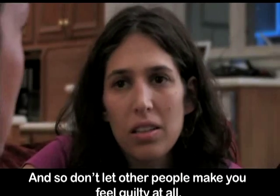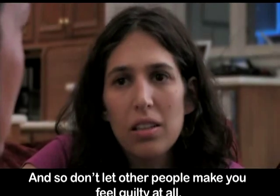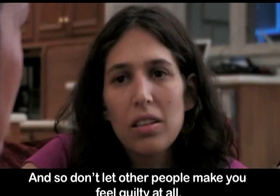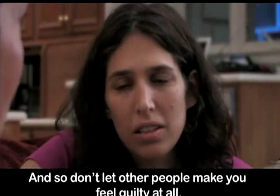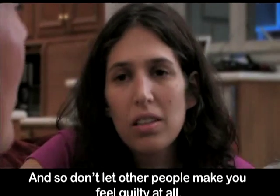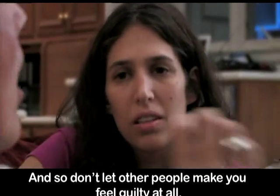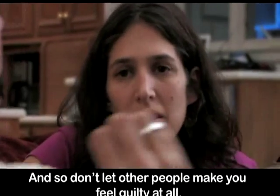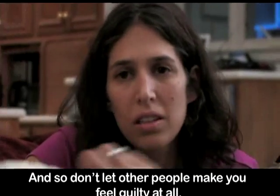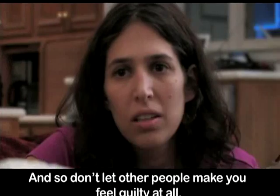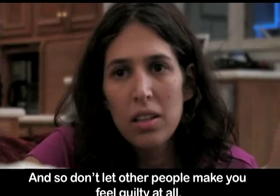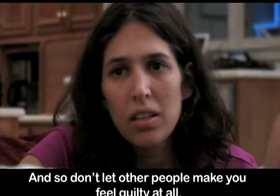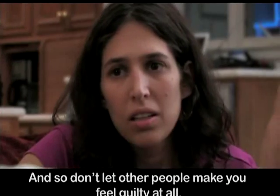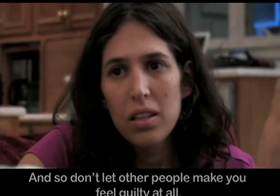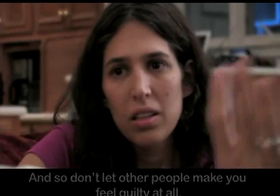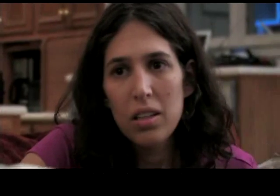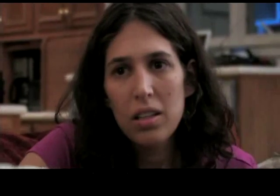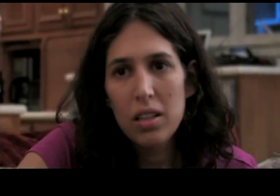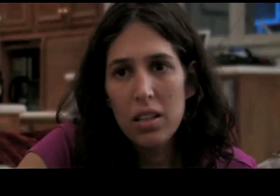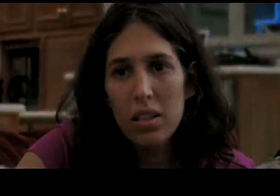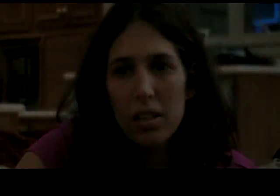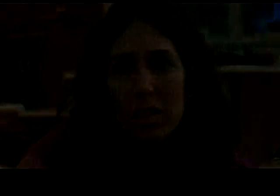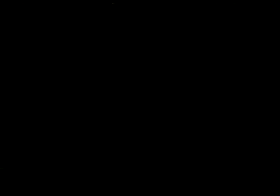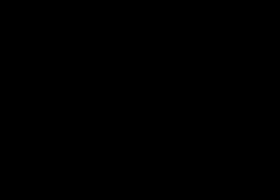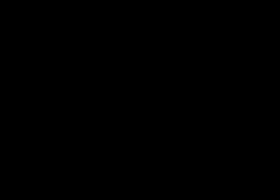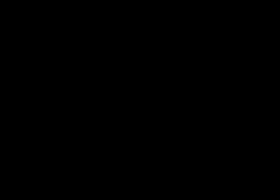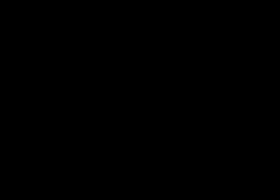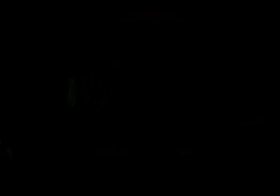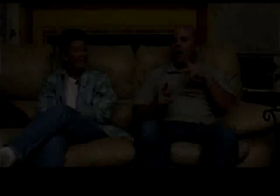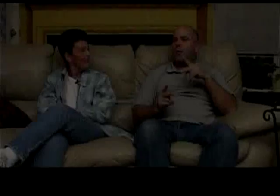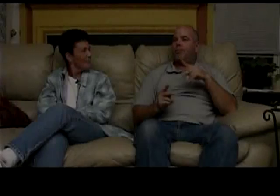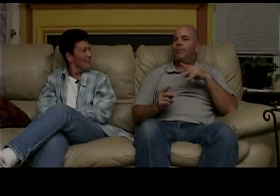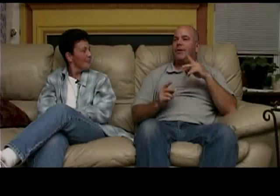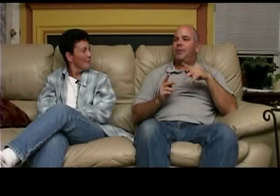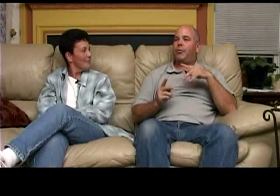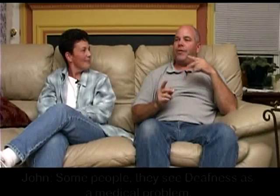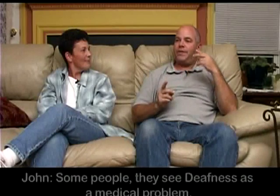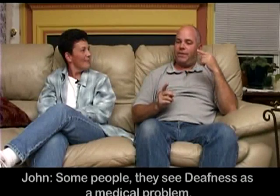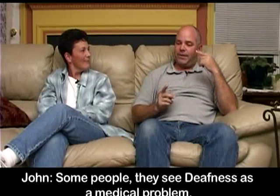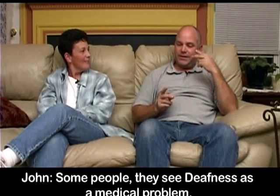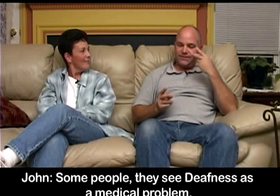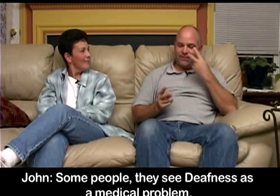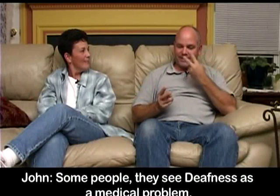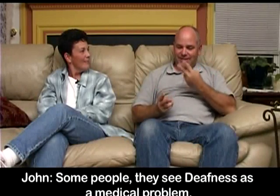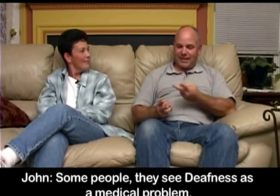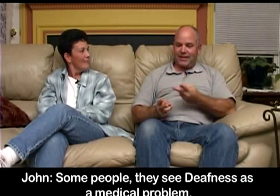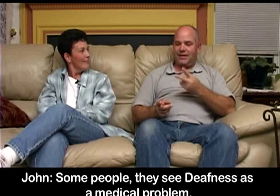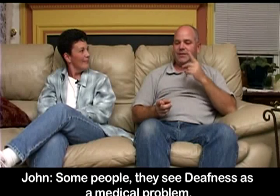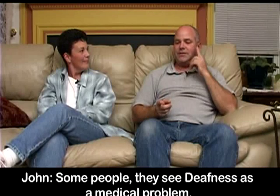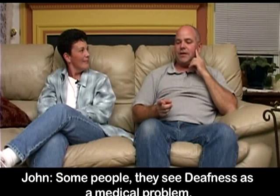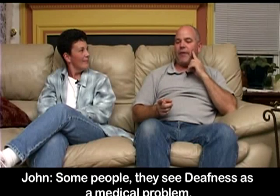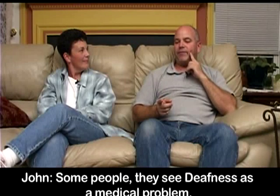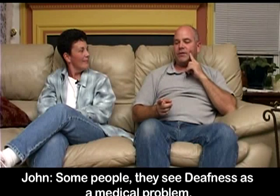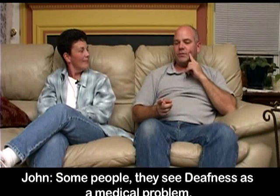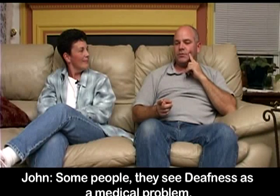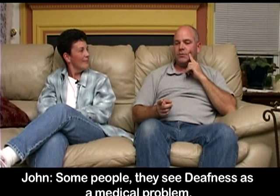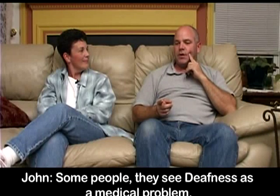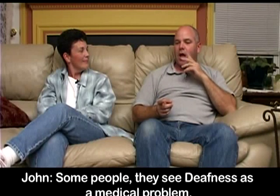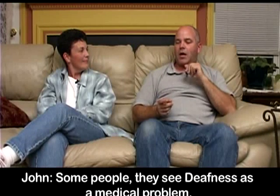other people make you feel guilty at all. Some people think they deaf have